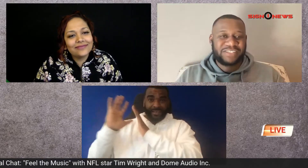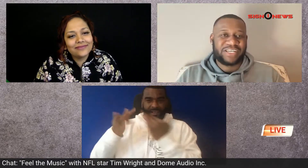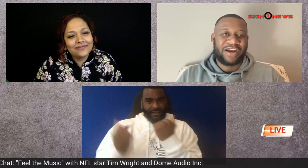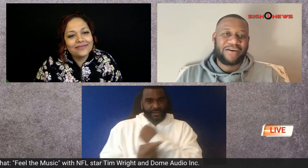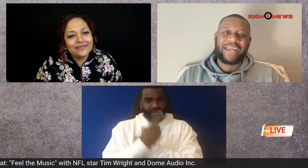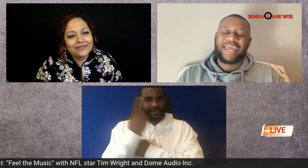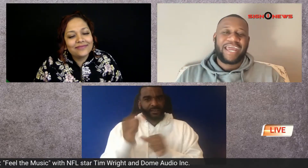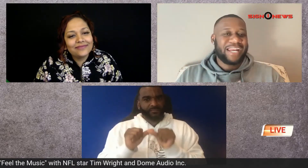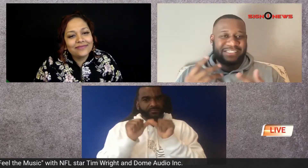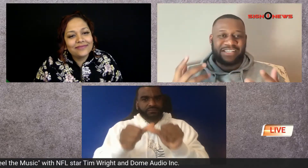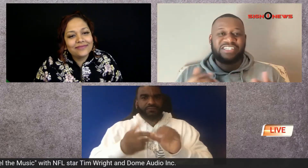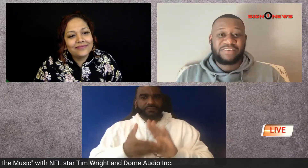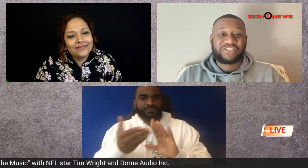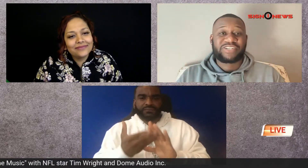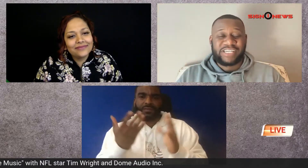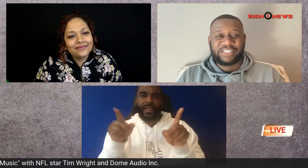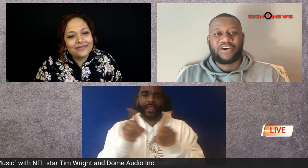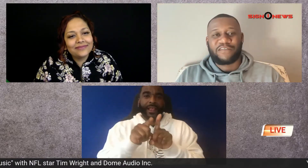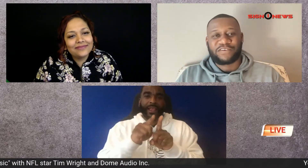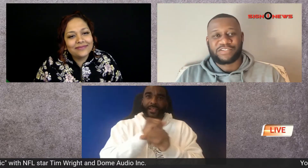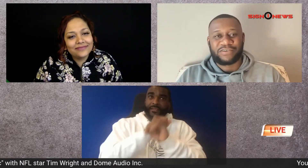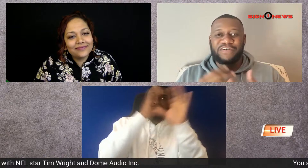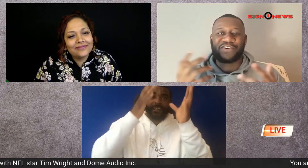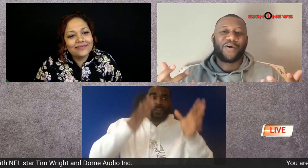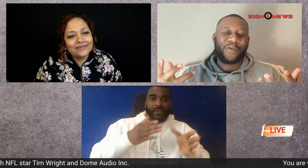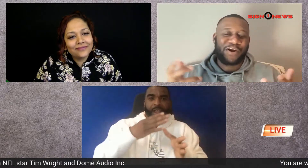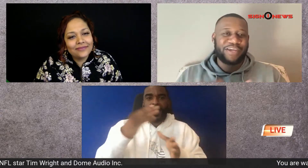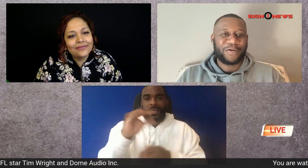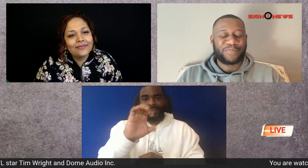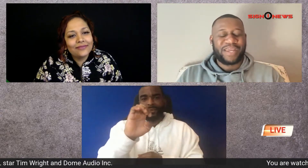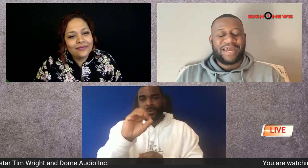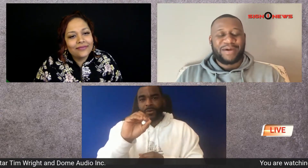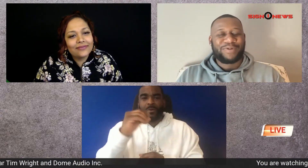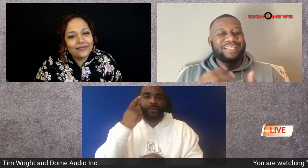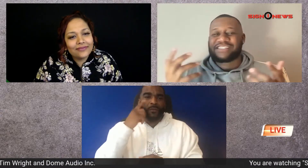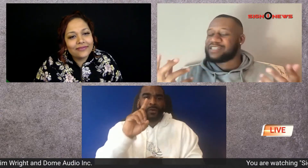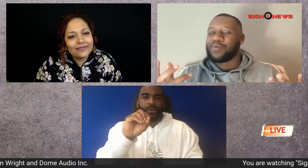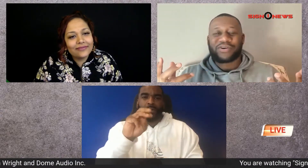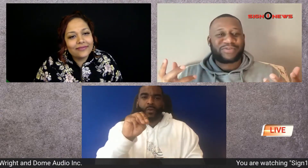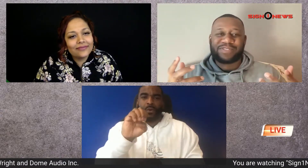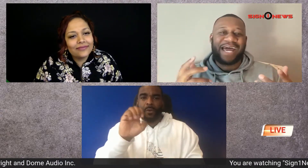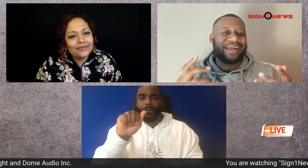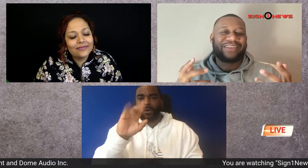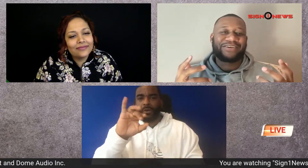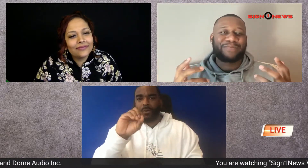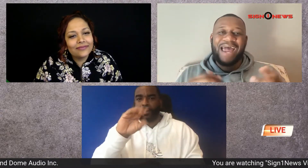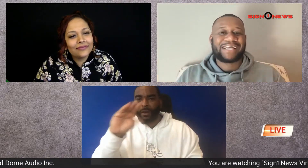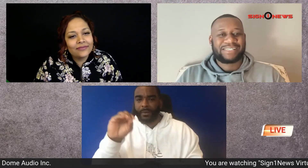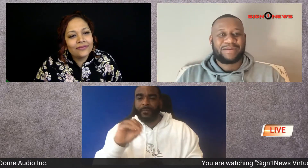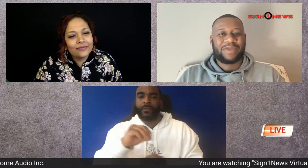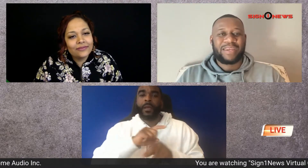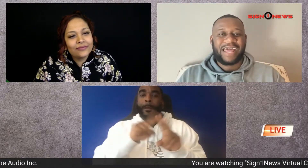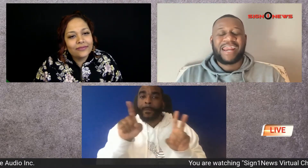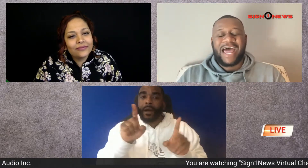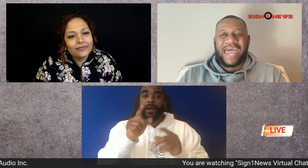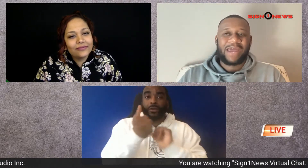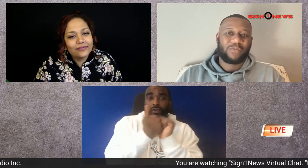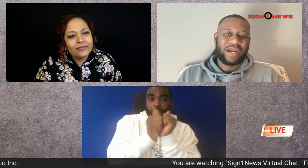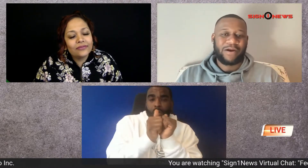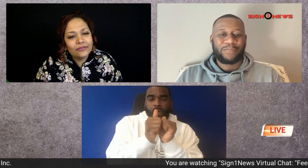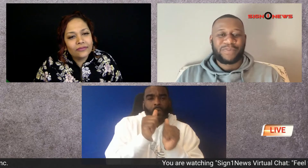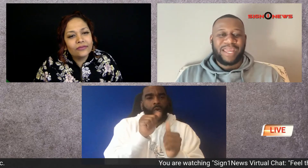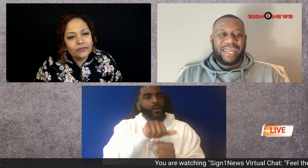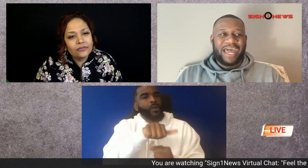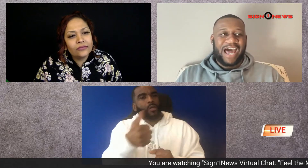a visionary and as the chief strategic officer for Dome Audio. But then sports was that other passion and that I